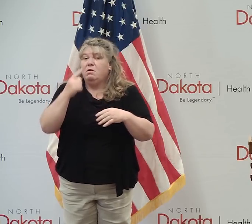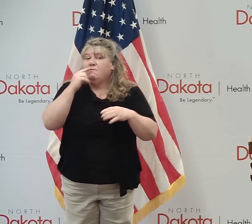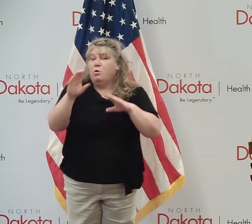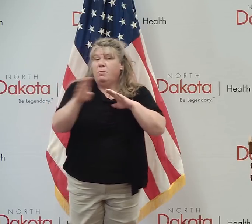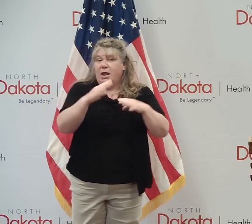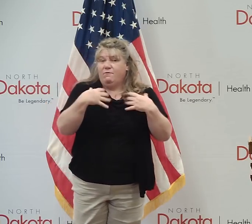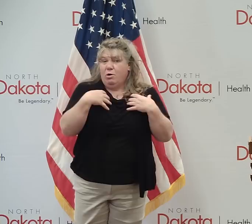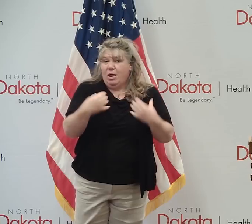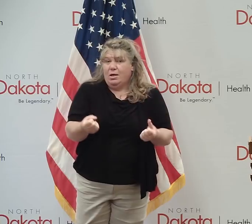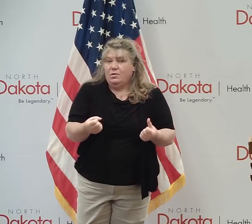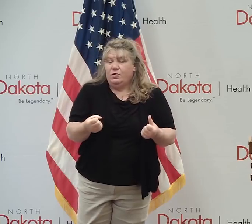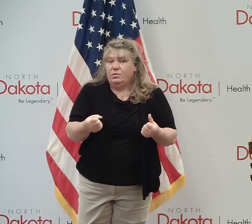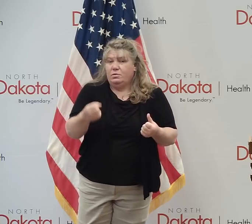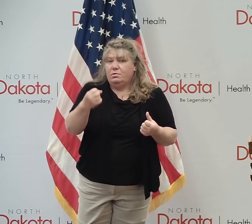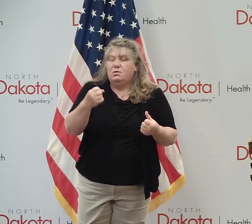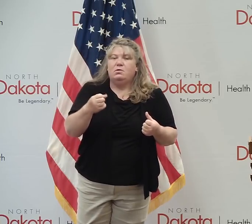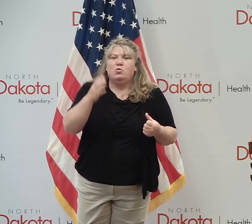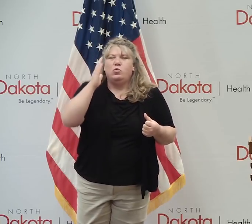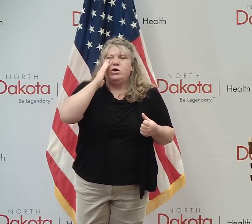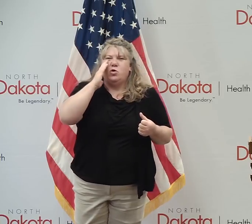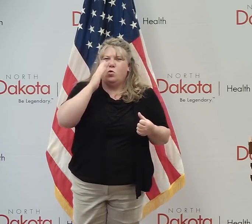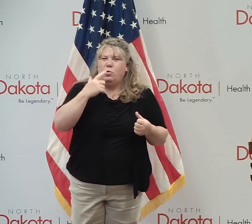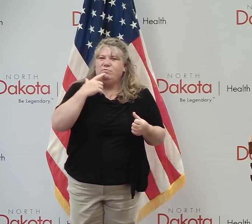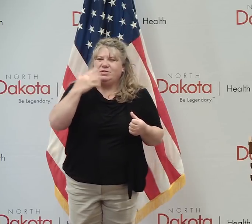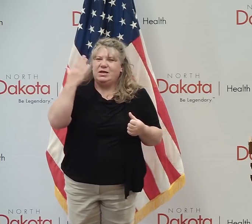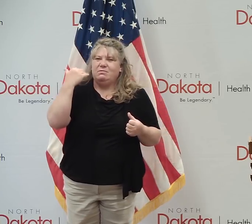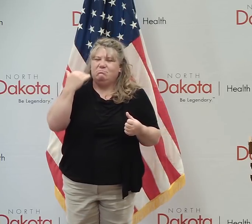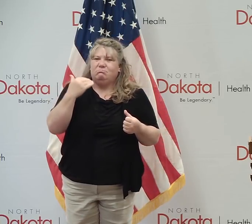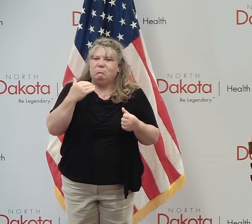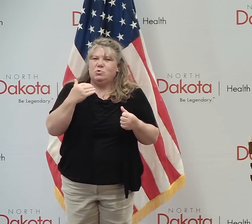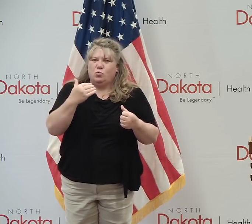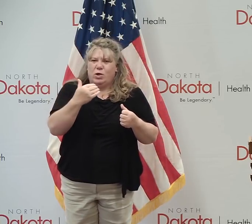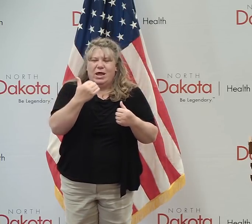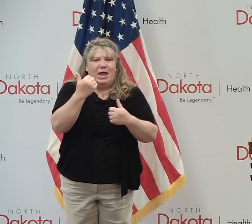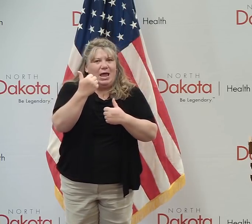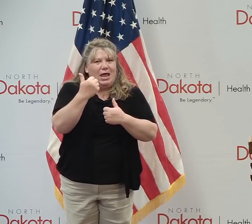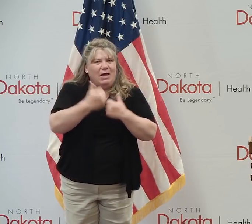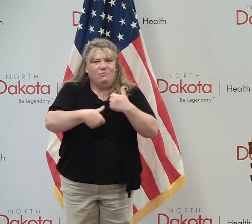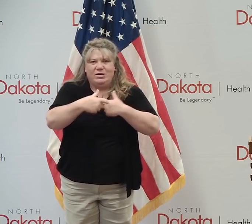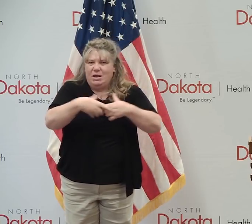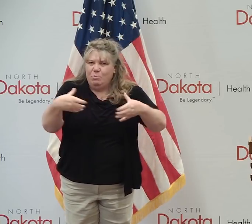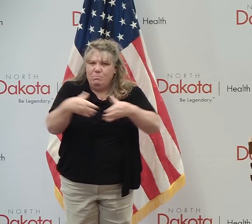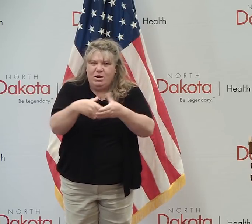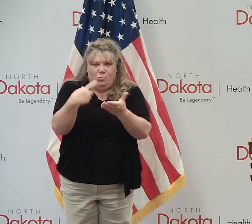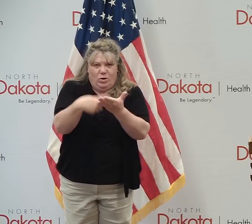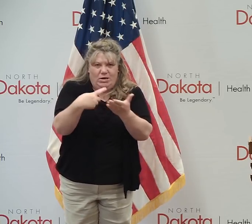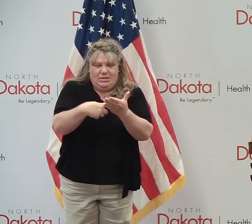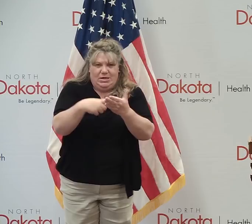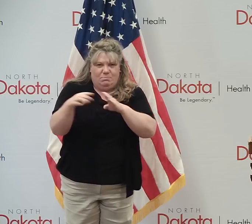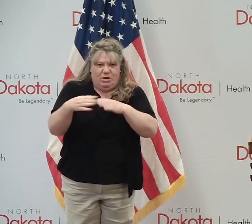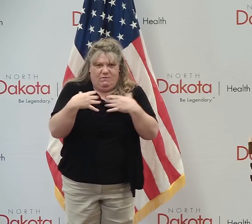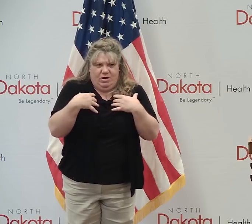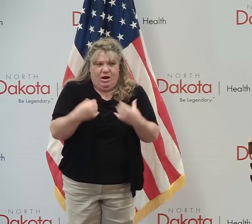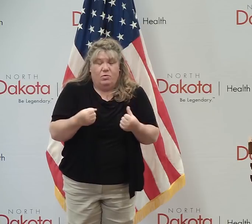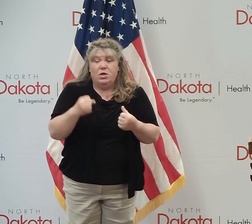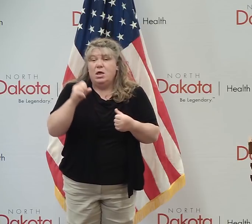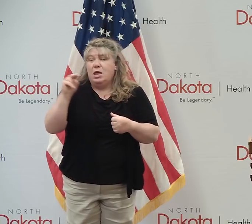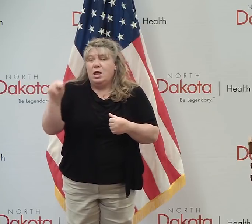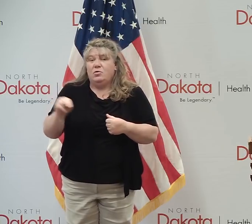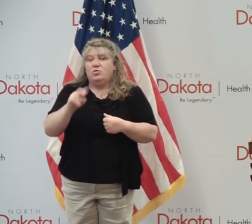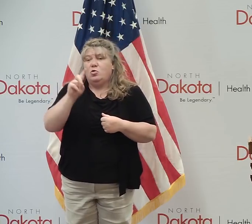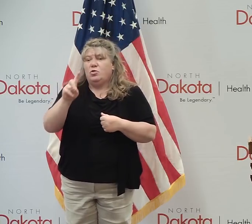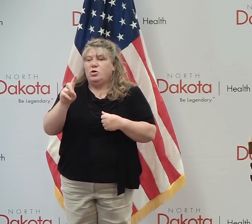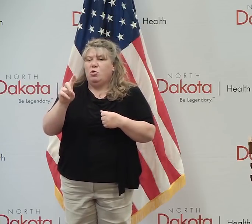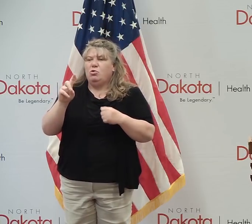behavioral health front, we do know, we've said it throughout, we've kept a section every time in this, as North Dakotans are getting back into their